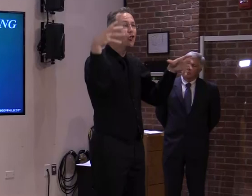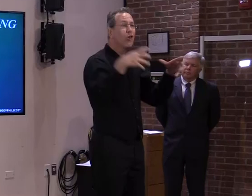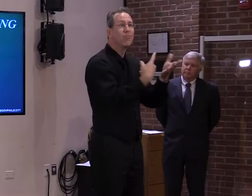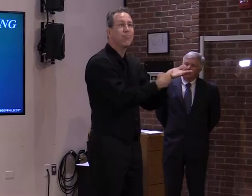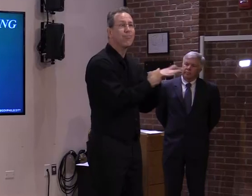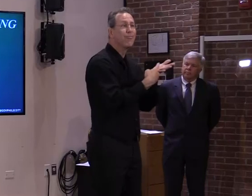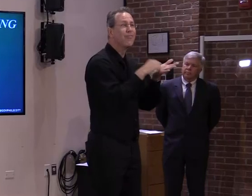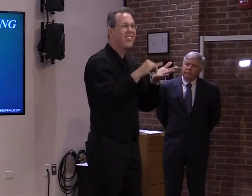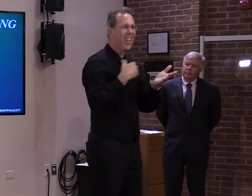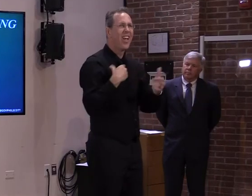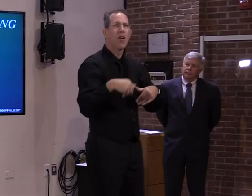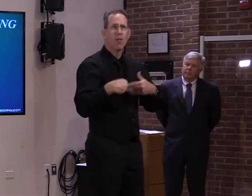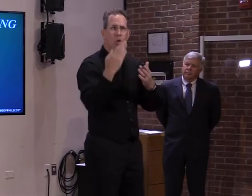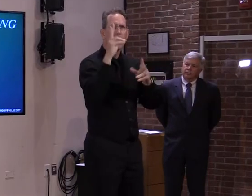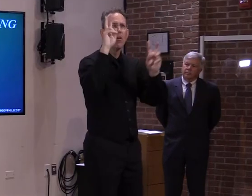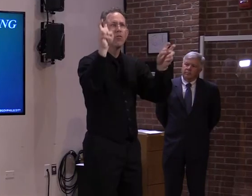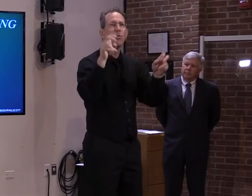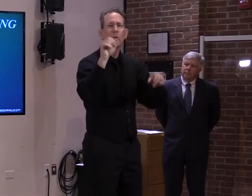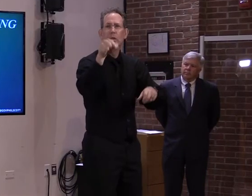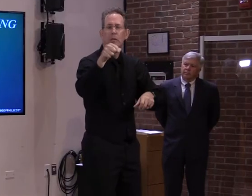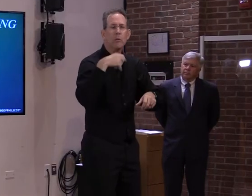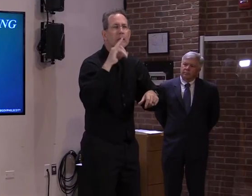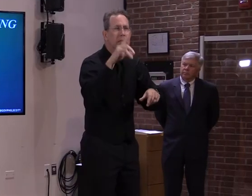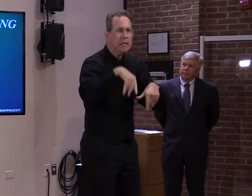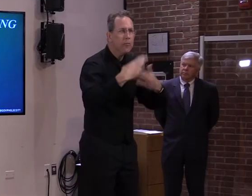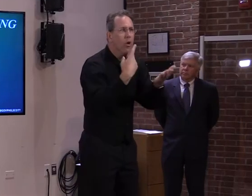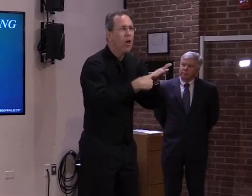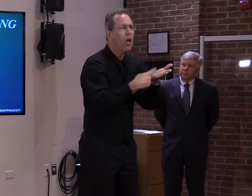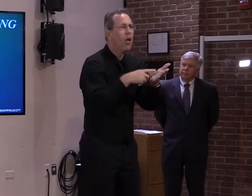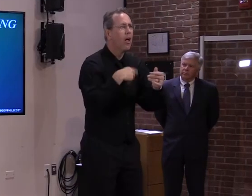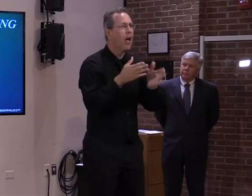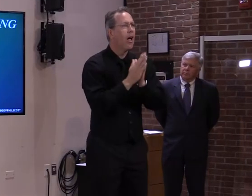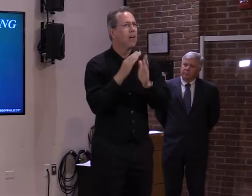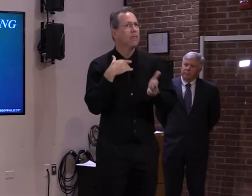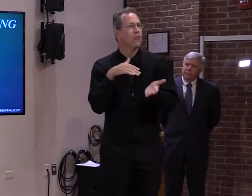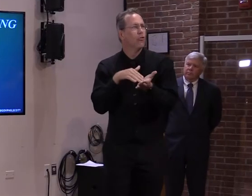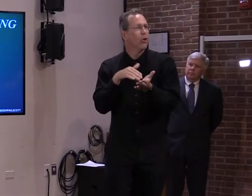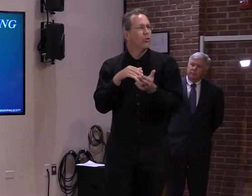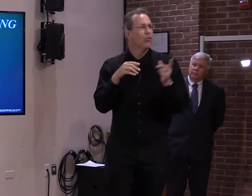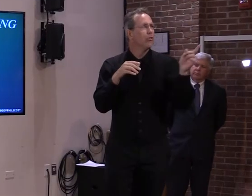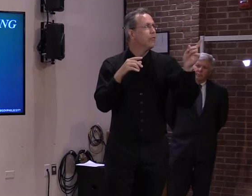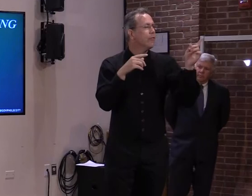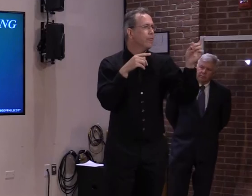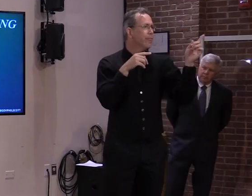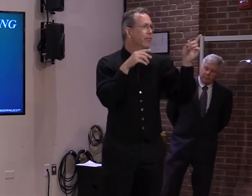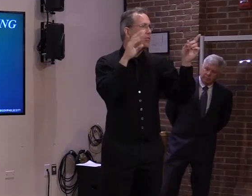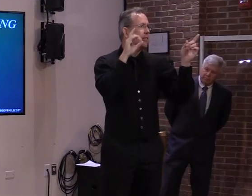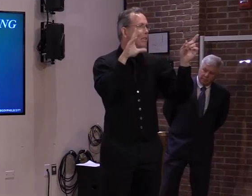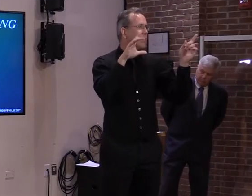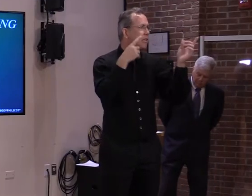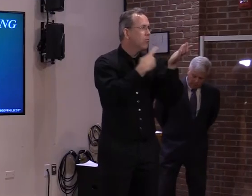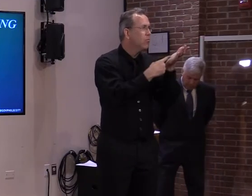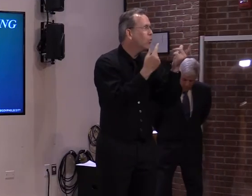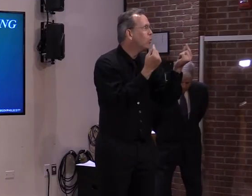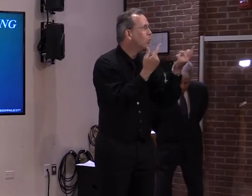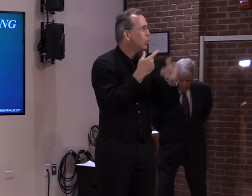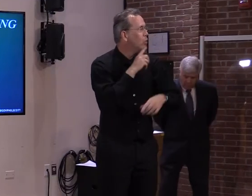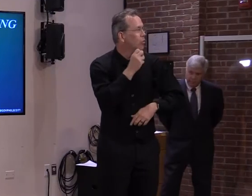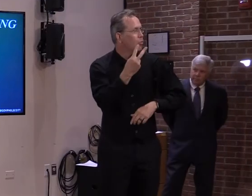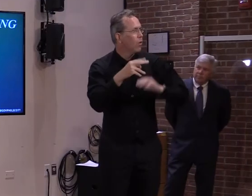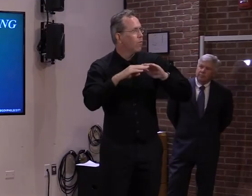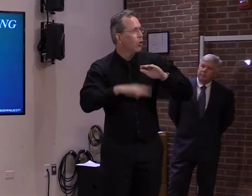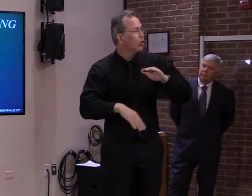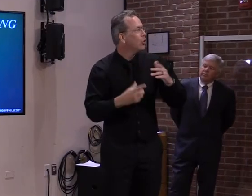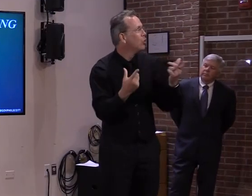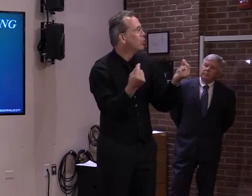and asking for clarification. This is CDC recommendations for those in summer camps being